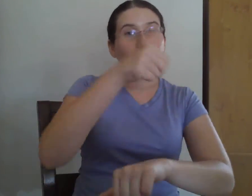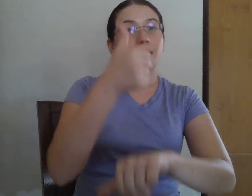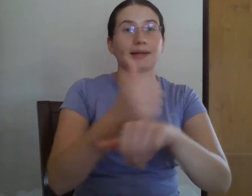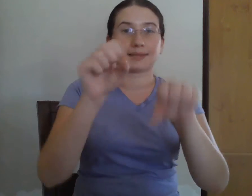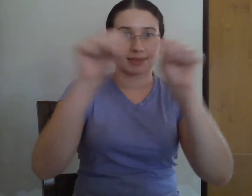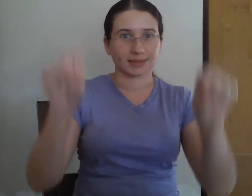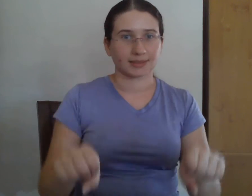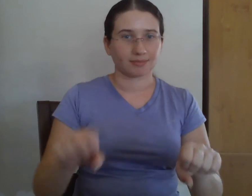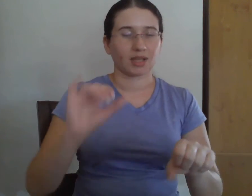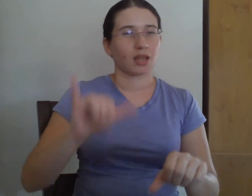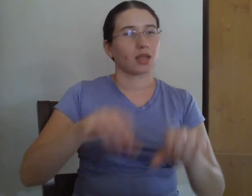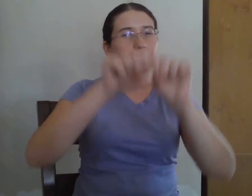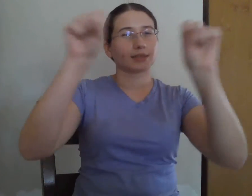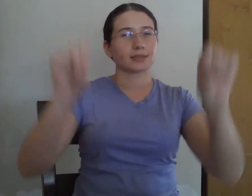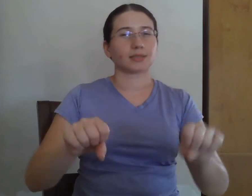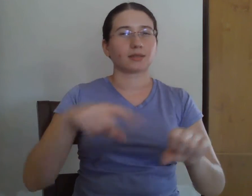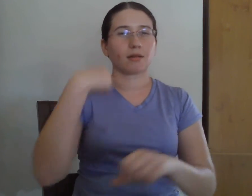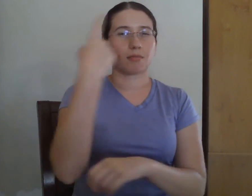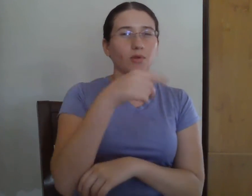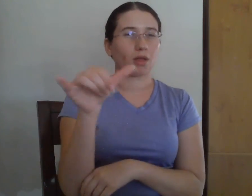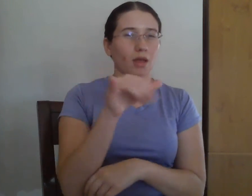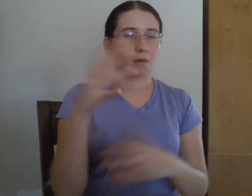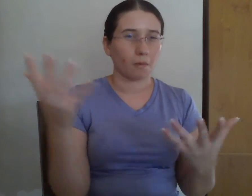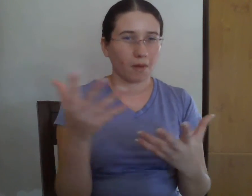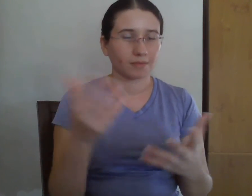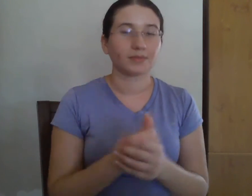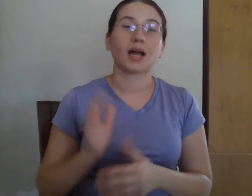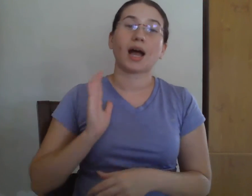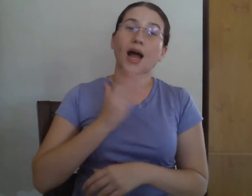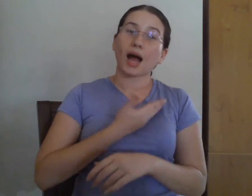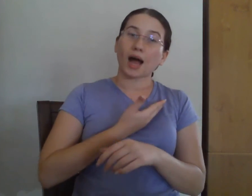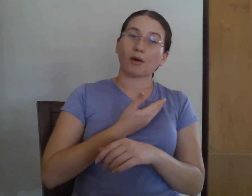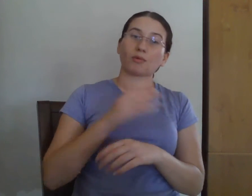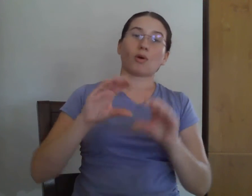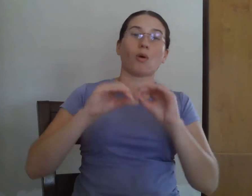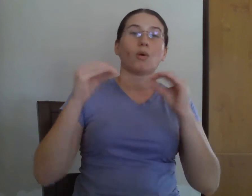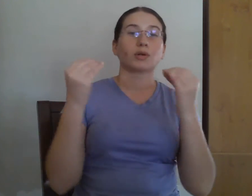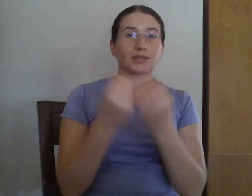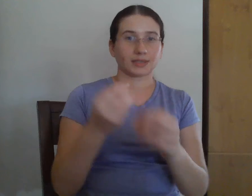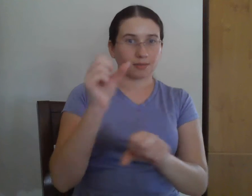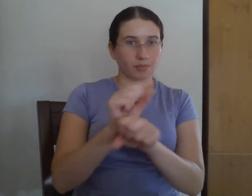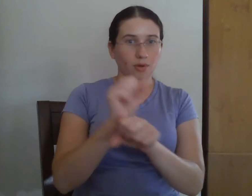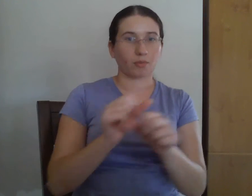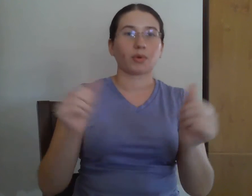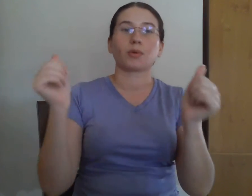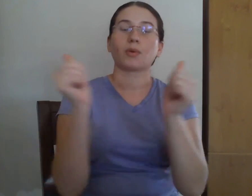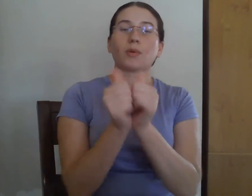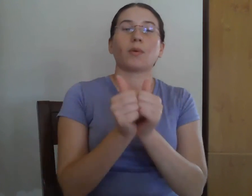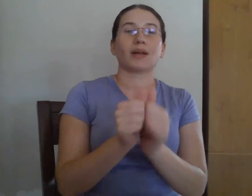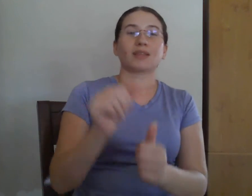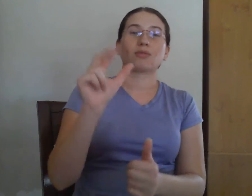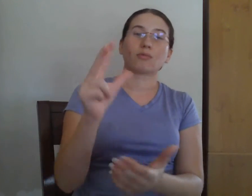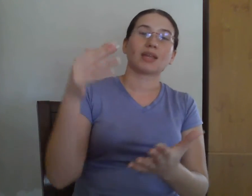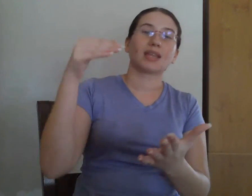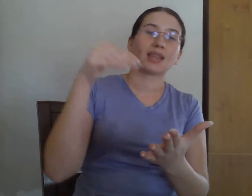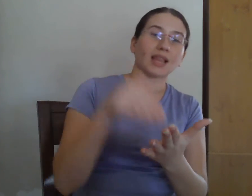been working with 3,000 teachers in districts across the country on a project called Measures of Effective